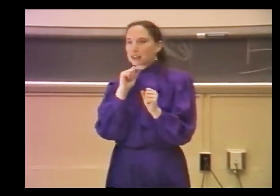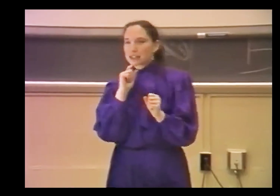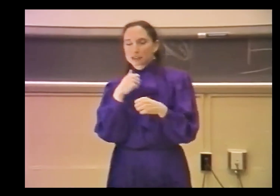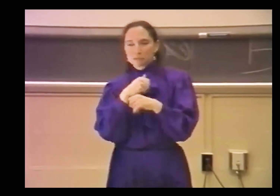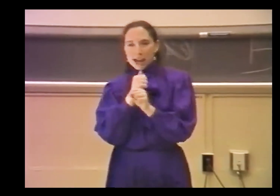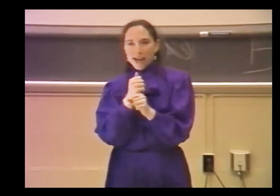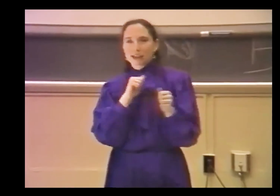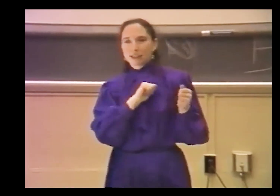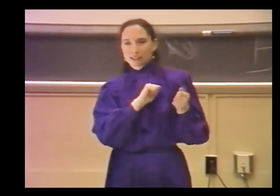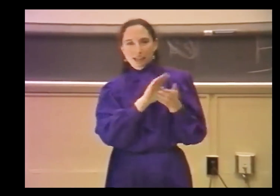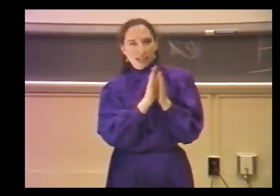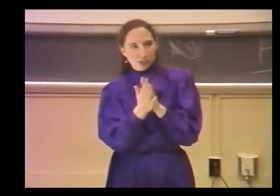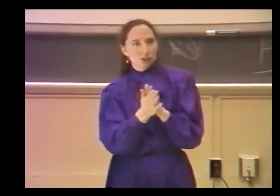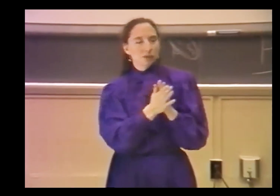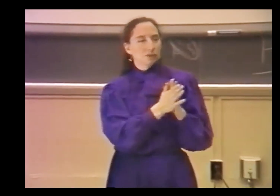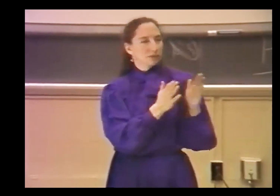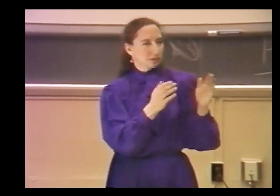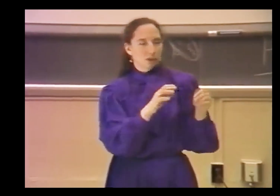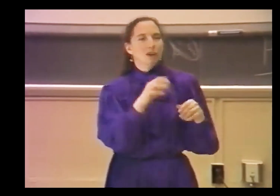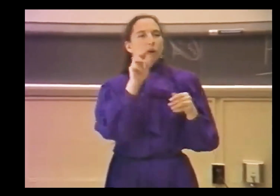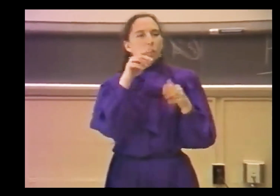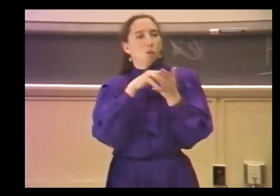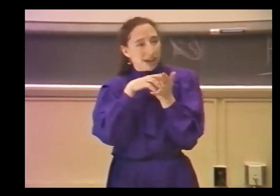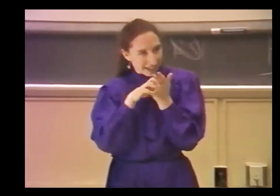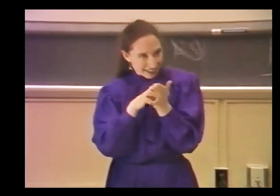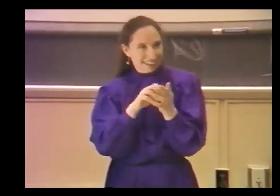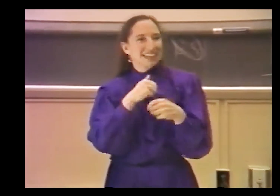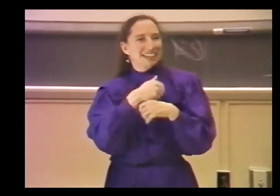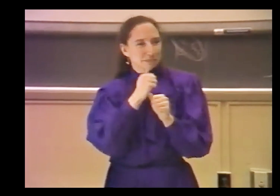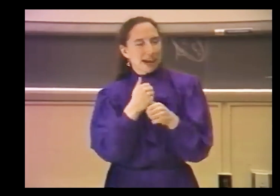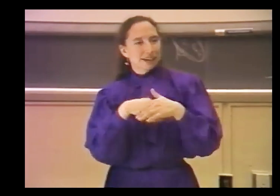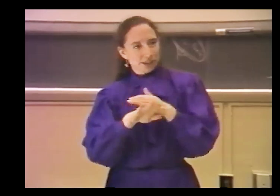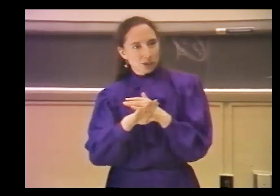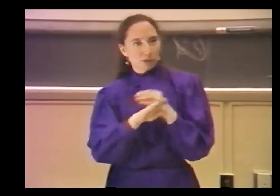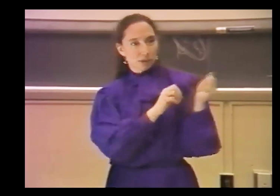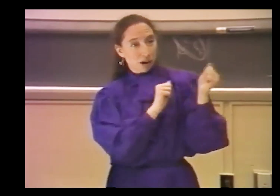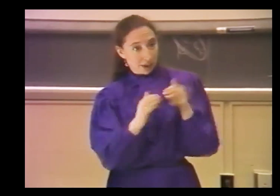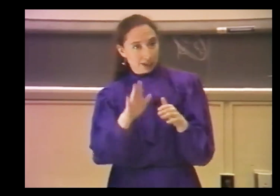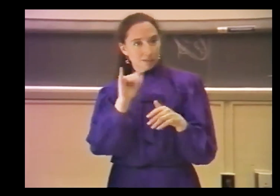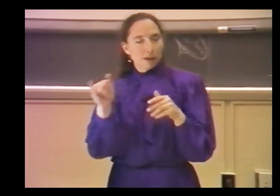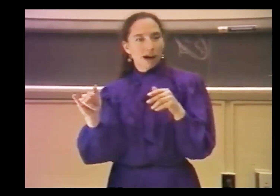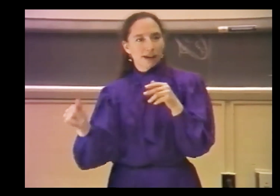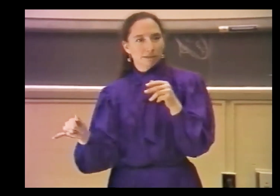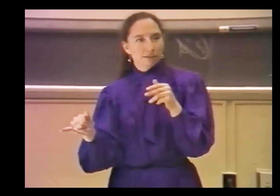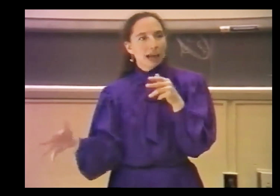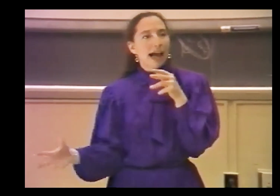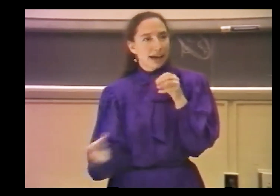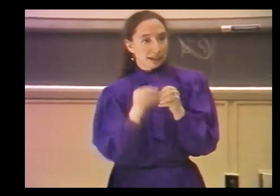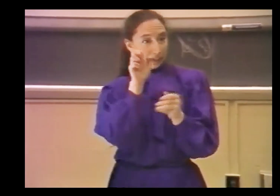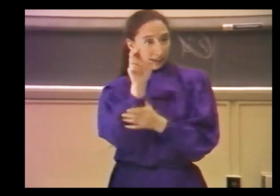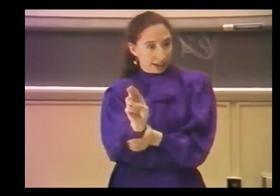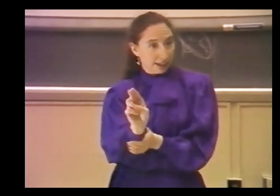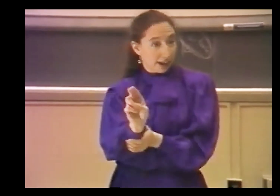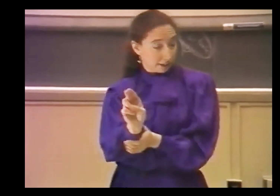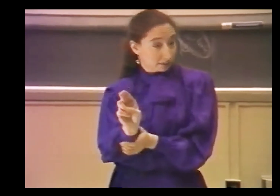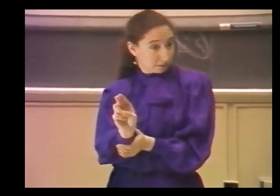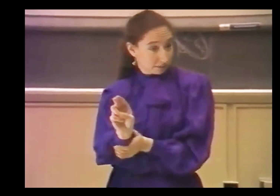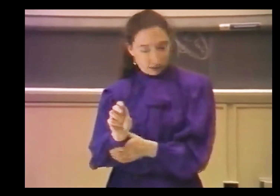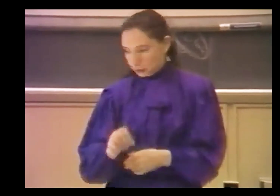is made into, or weak is made into a causative by adding en.